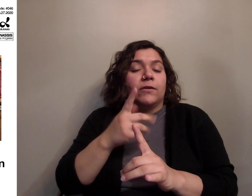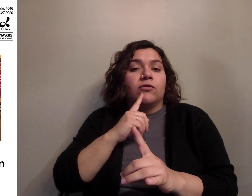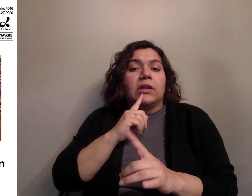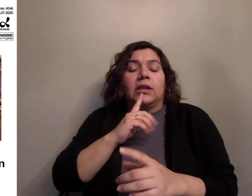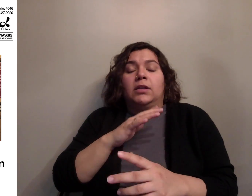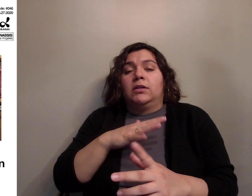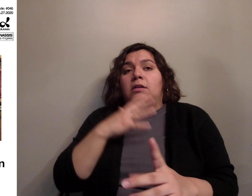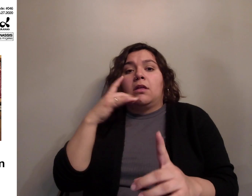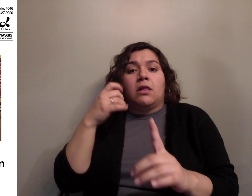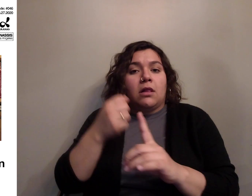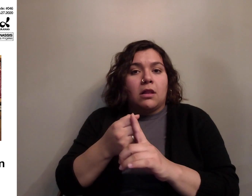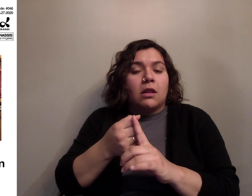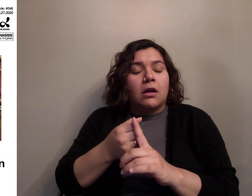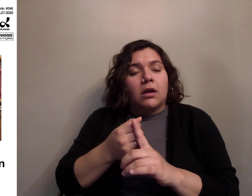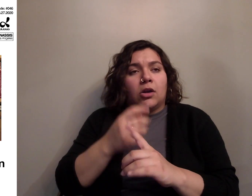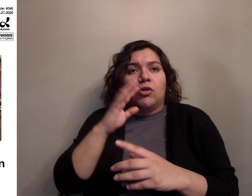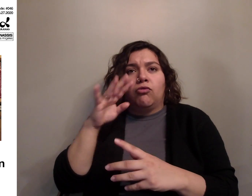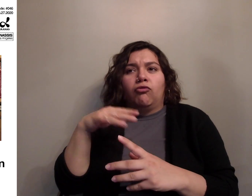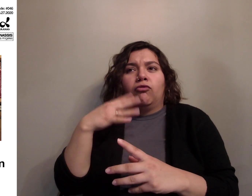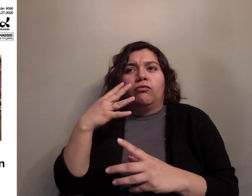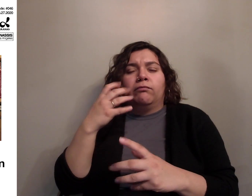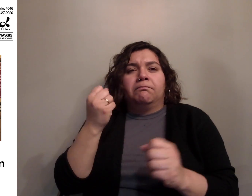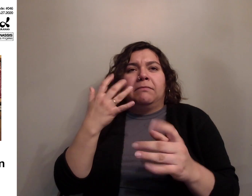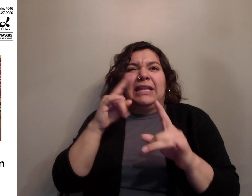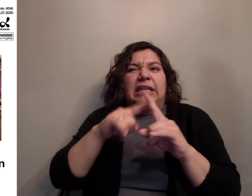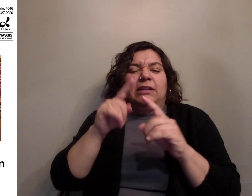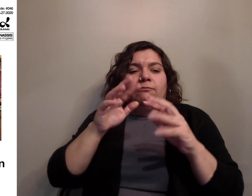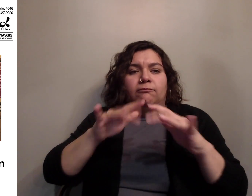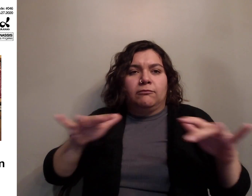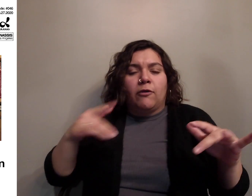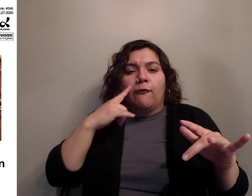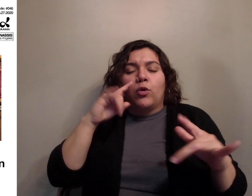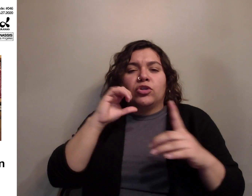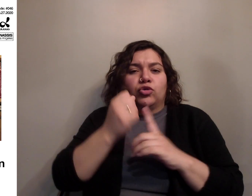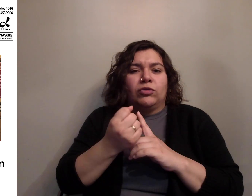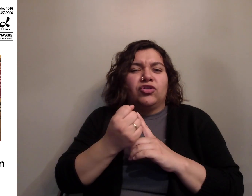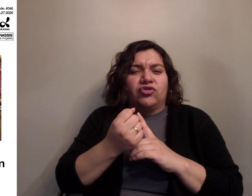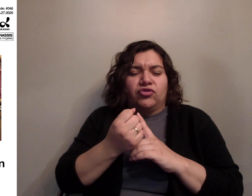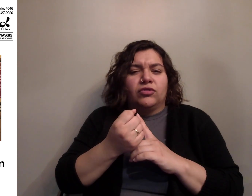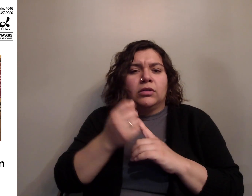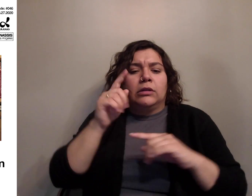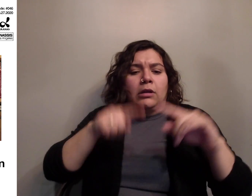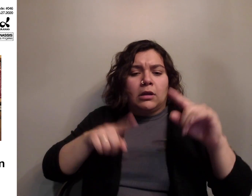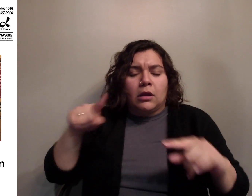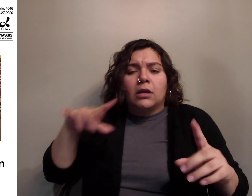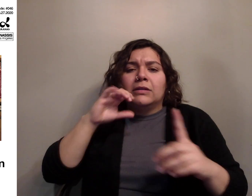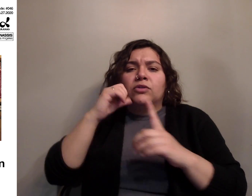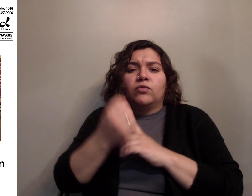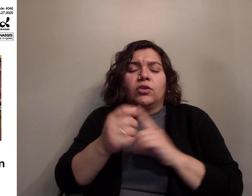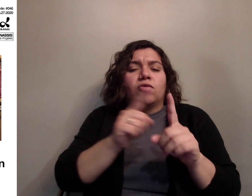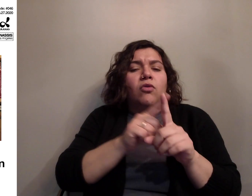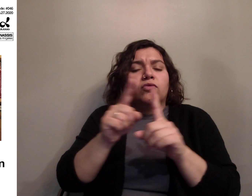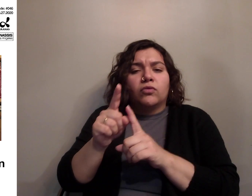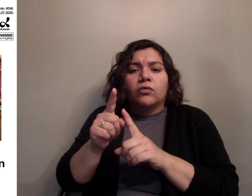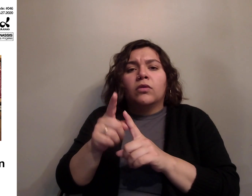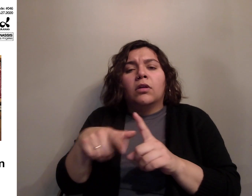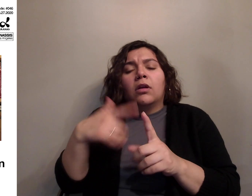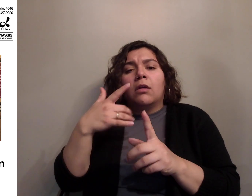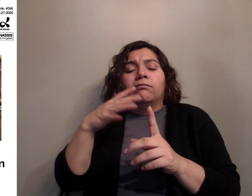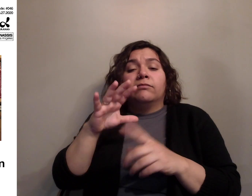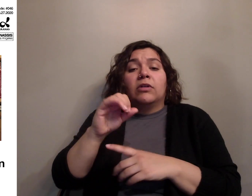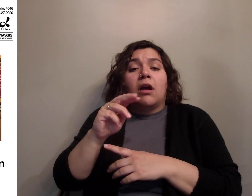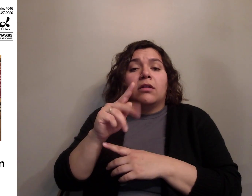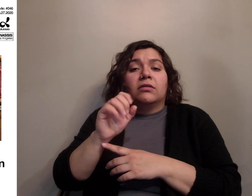found himself swept up in an unimaginable variety of circumstances and situations